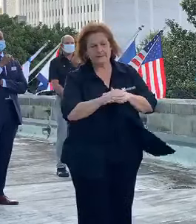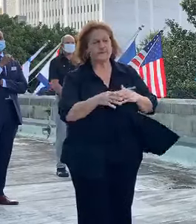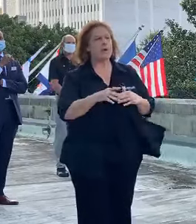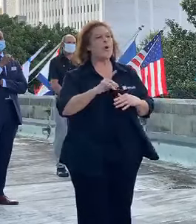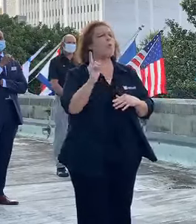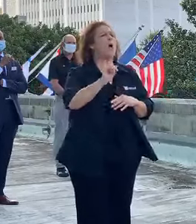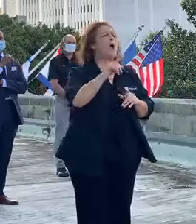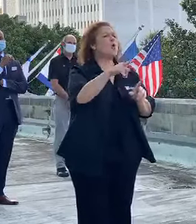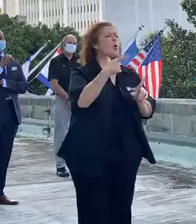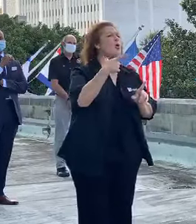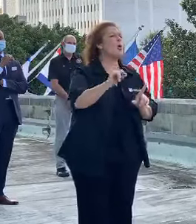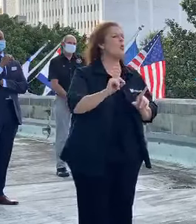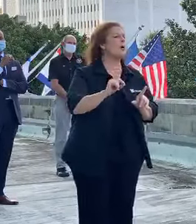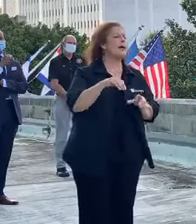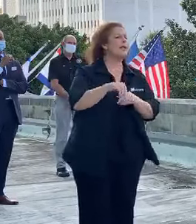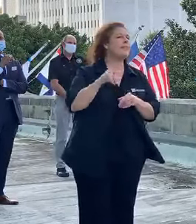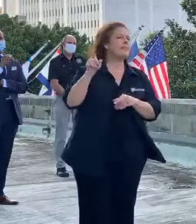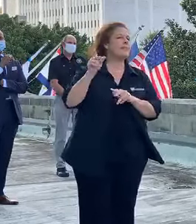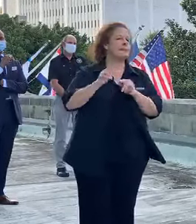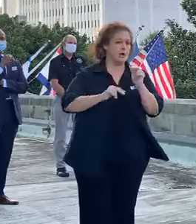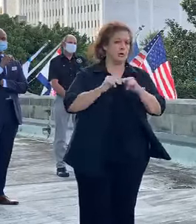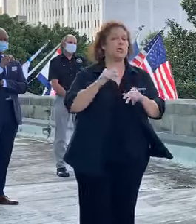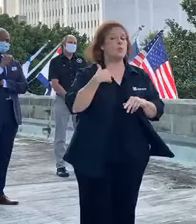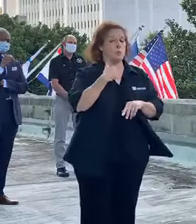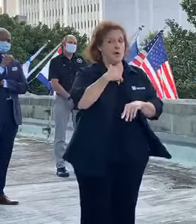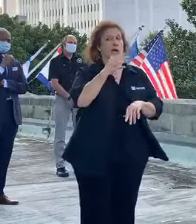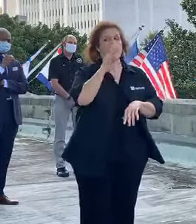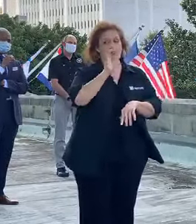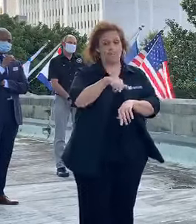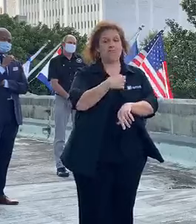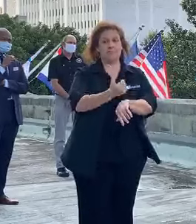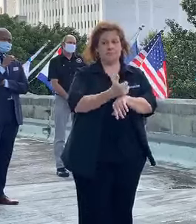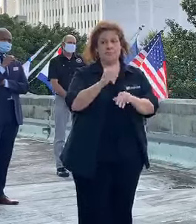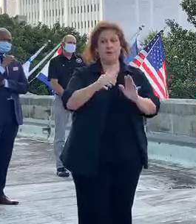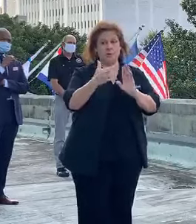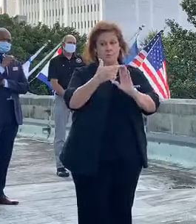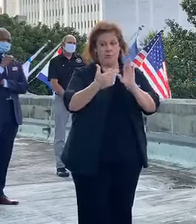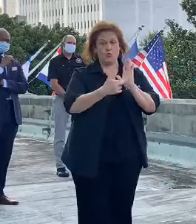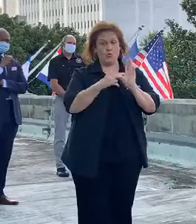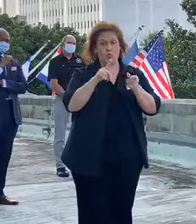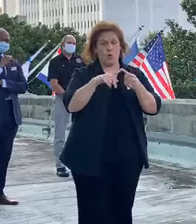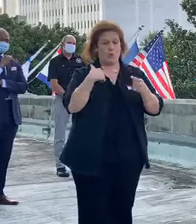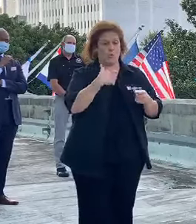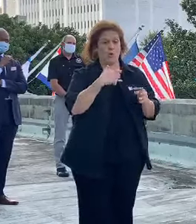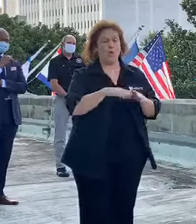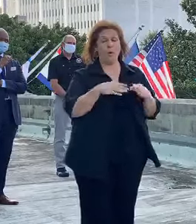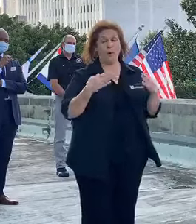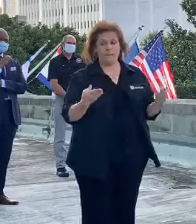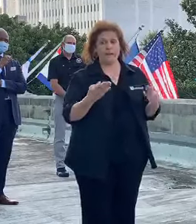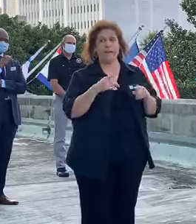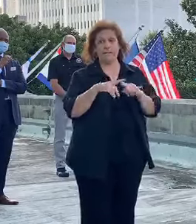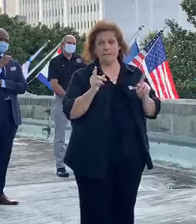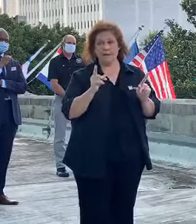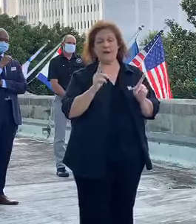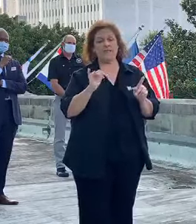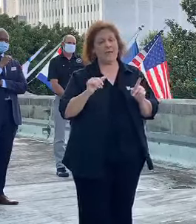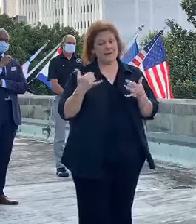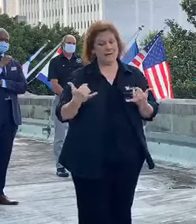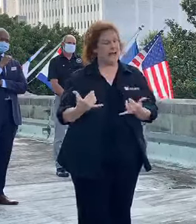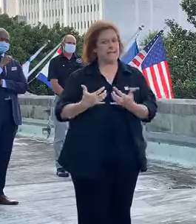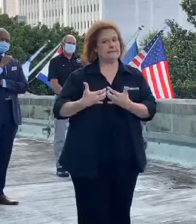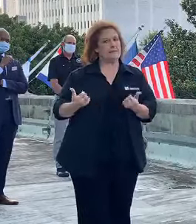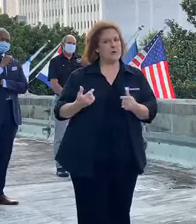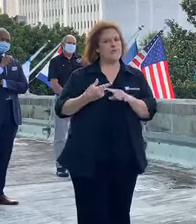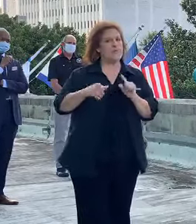where they're going. So that will be built into our reopening strategy and process. But again, that's separate, right, from